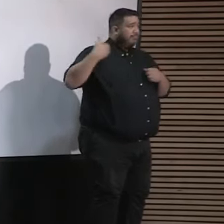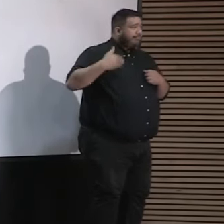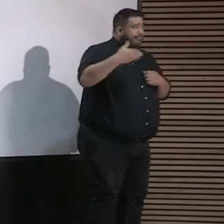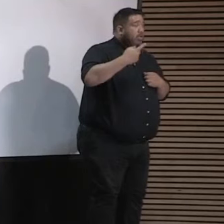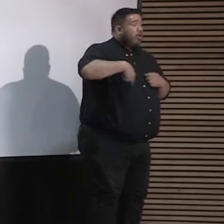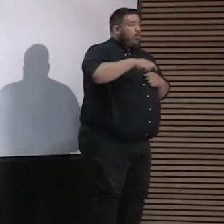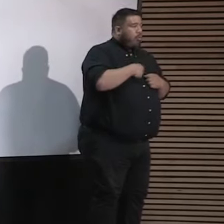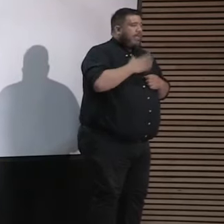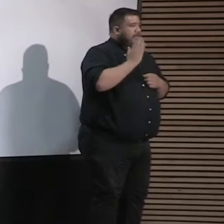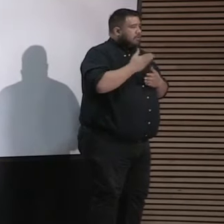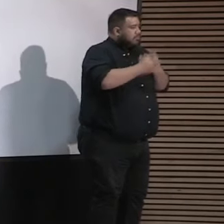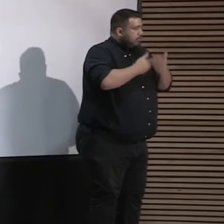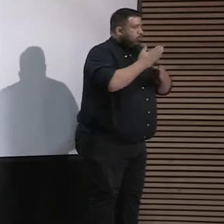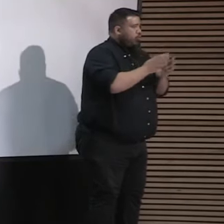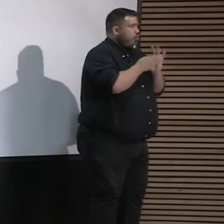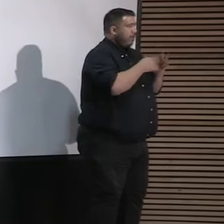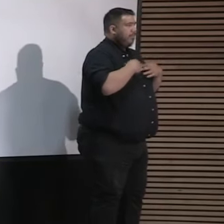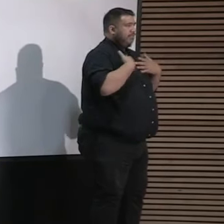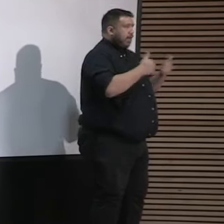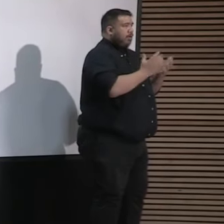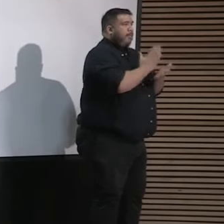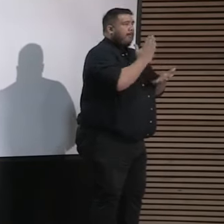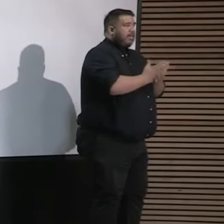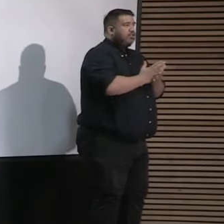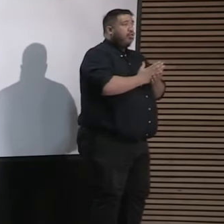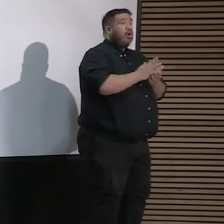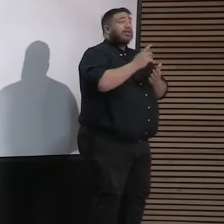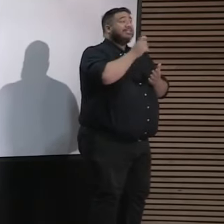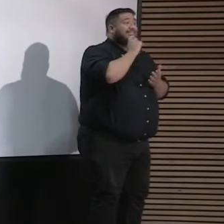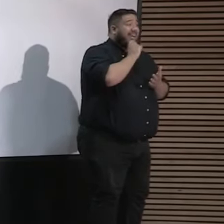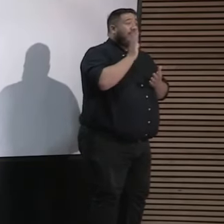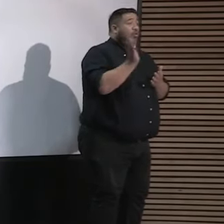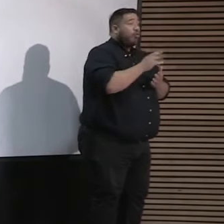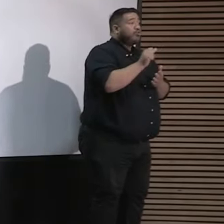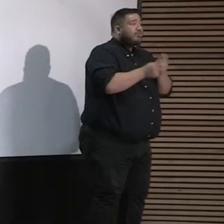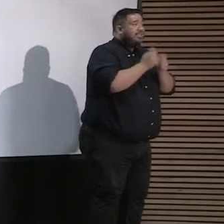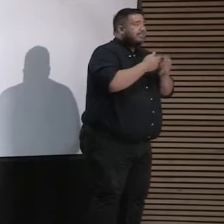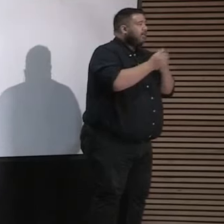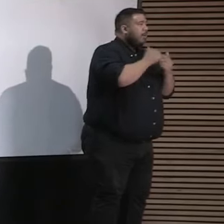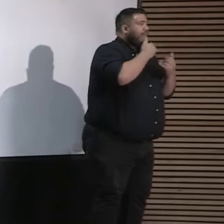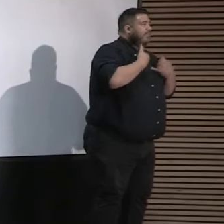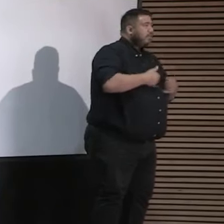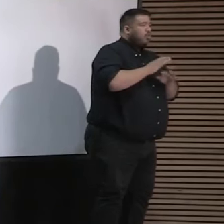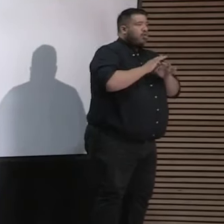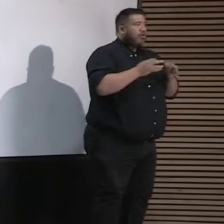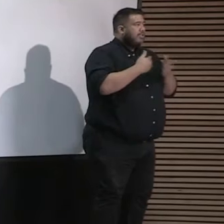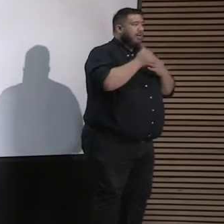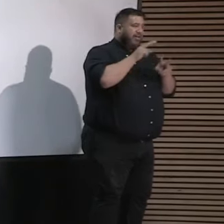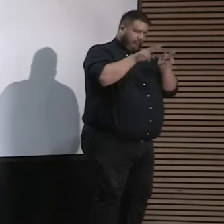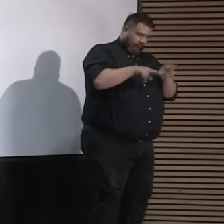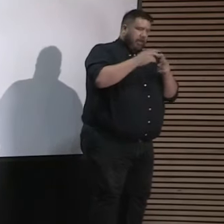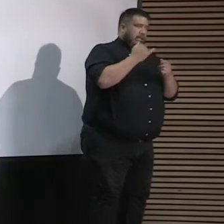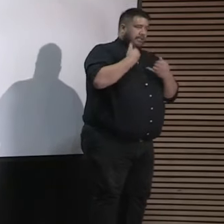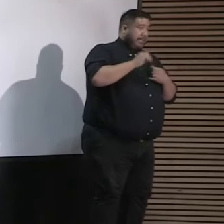been continuing to work with health to ensure that it's not just symptomatic staff that can be tested, to roll out the system that we